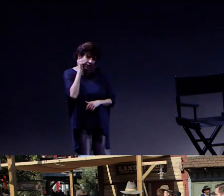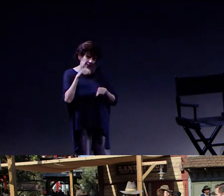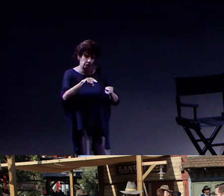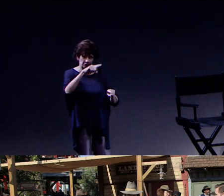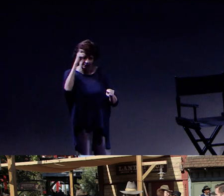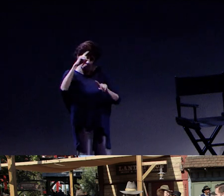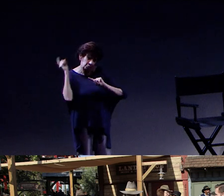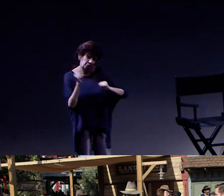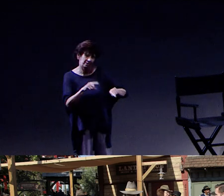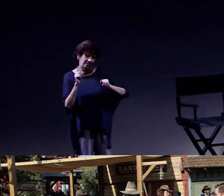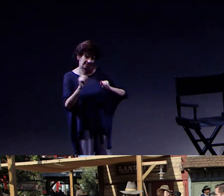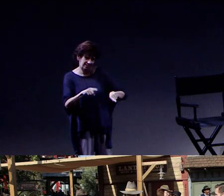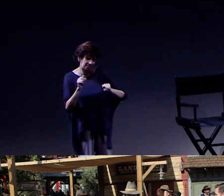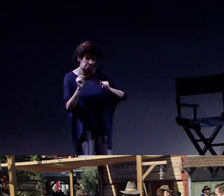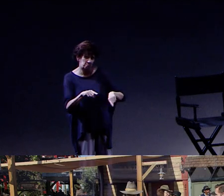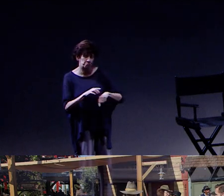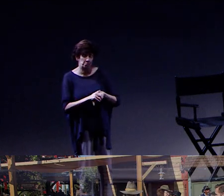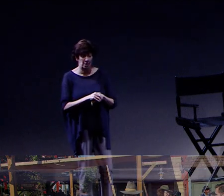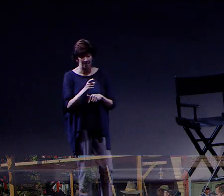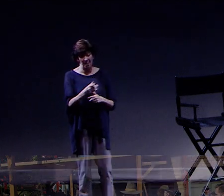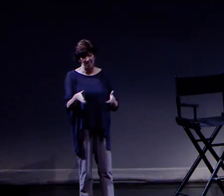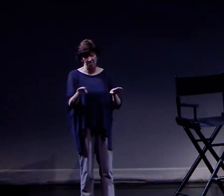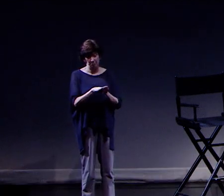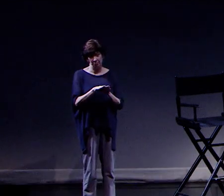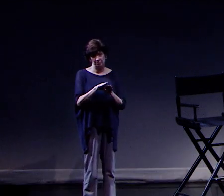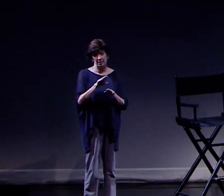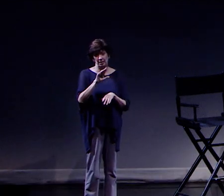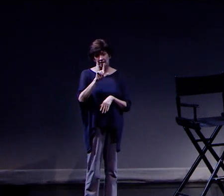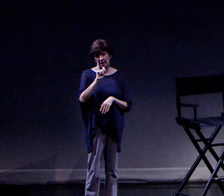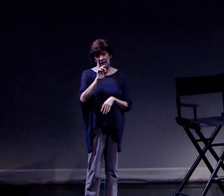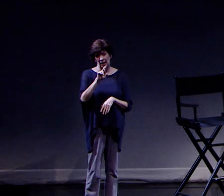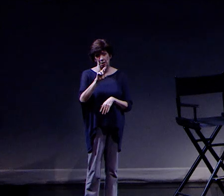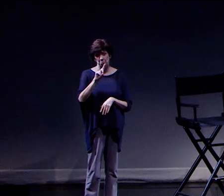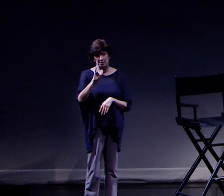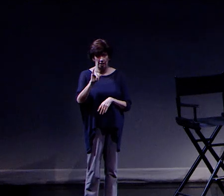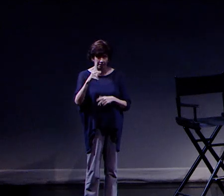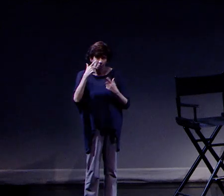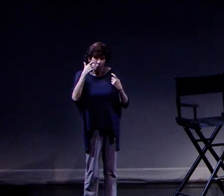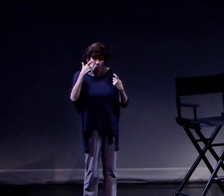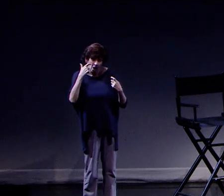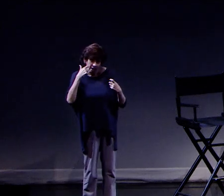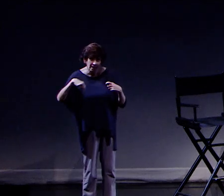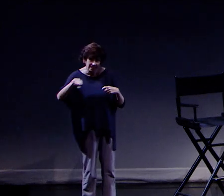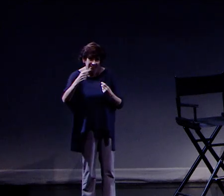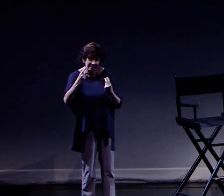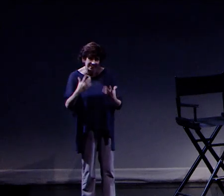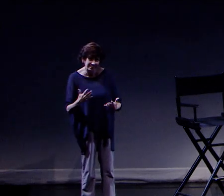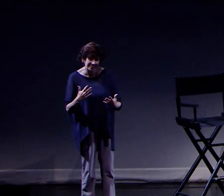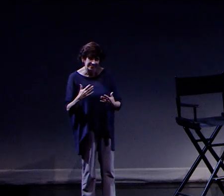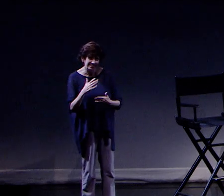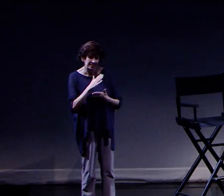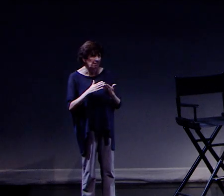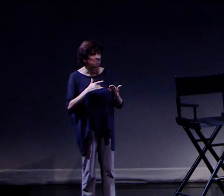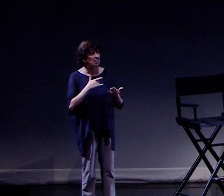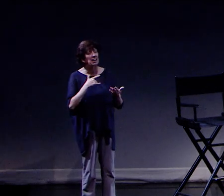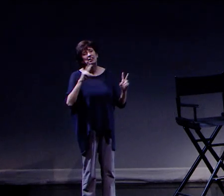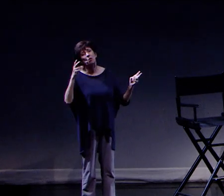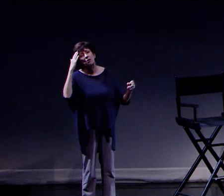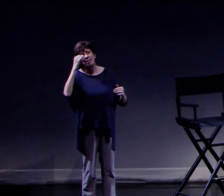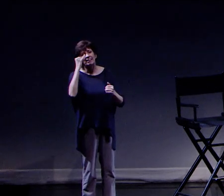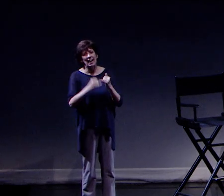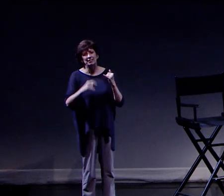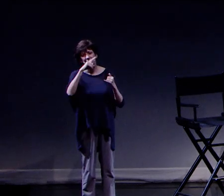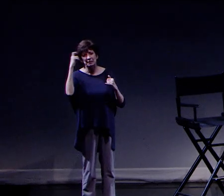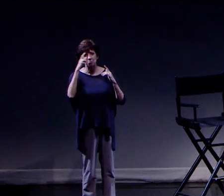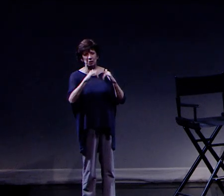summer. When this ended on Labor Day, guests were crying. It was like the end of summer camp, and they'd have to